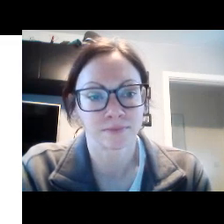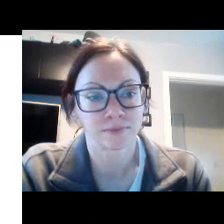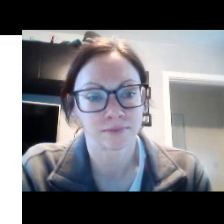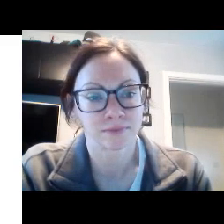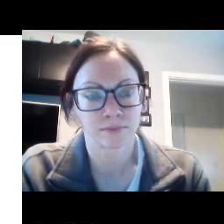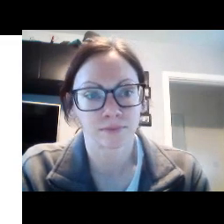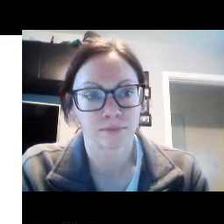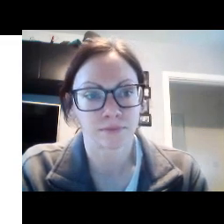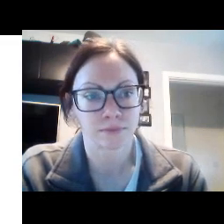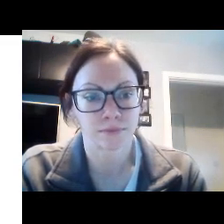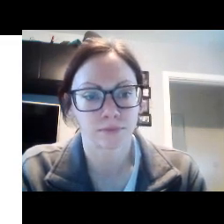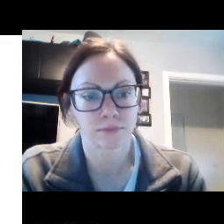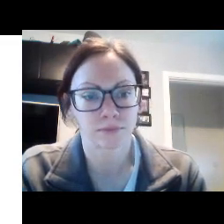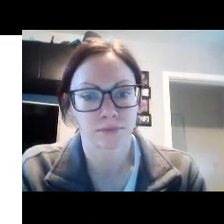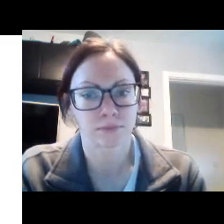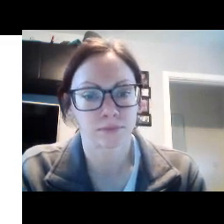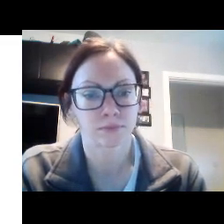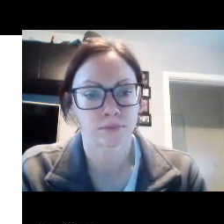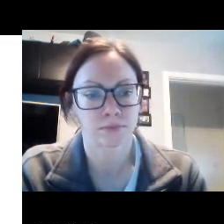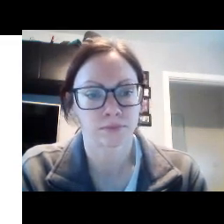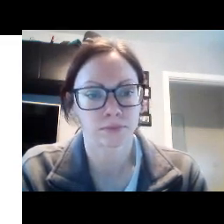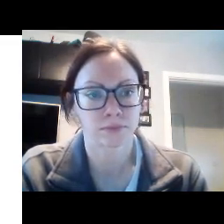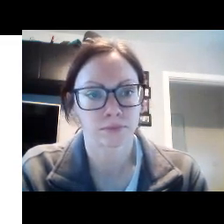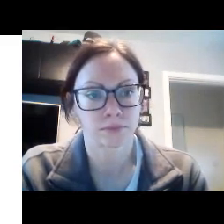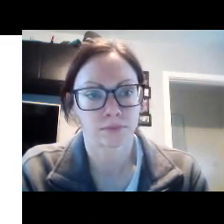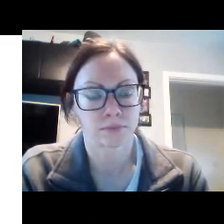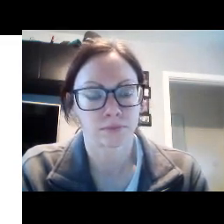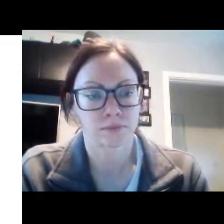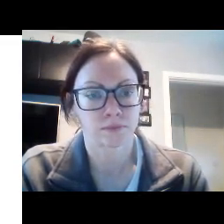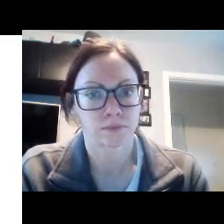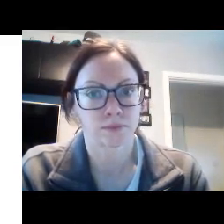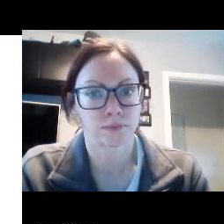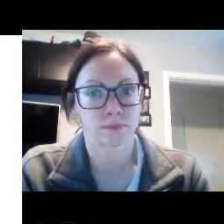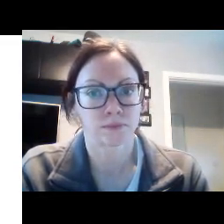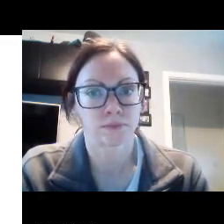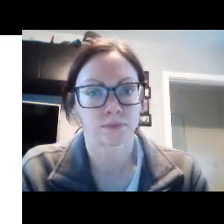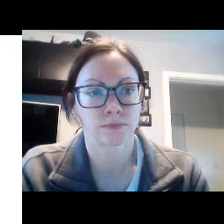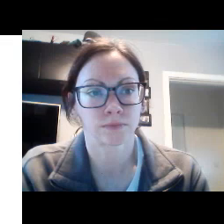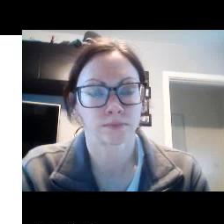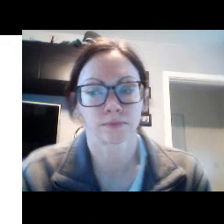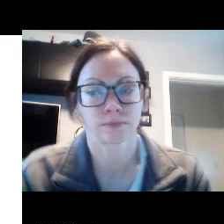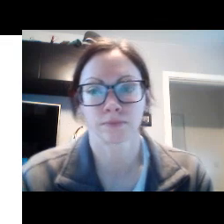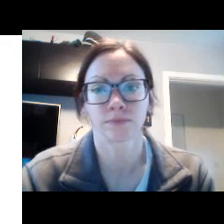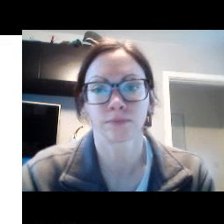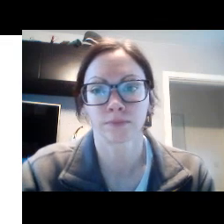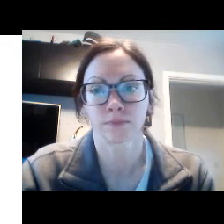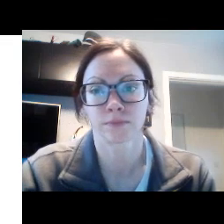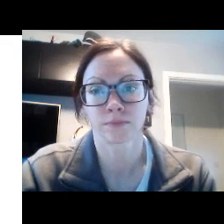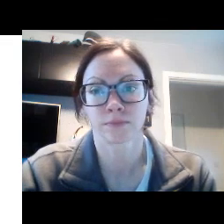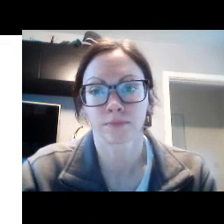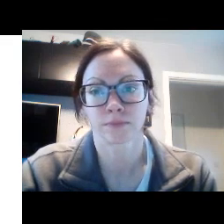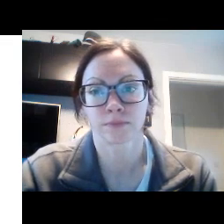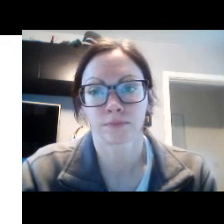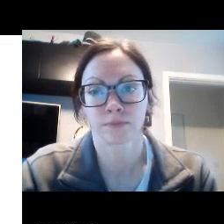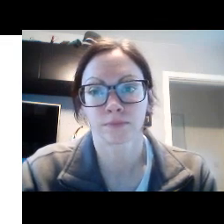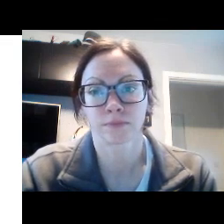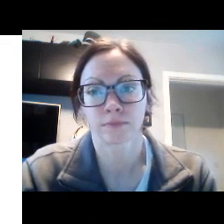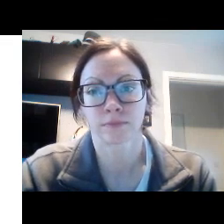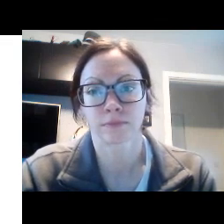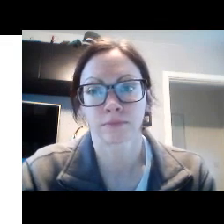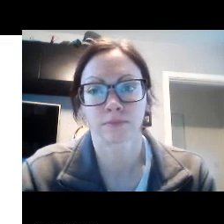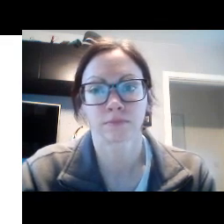with an e-portal. So there is an online e-portal resource in Essex now, which is available for free access.